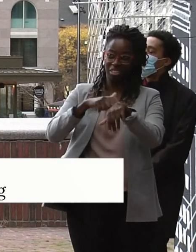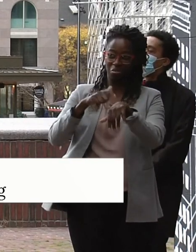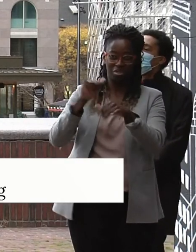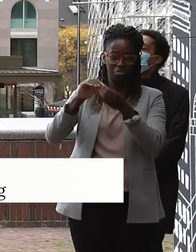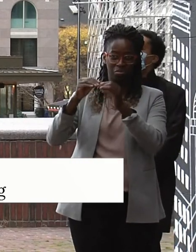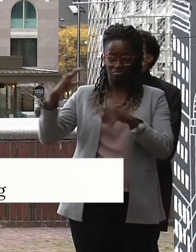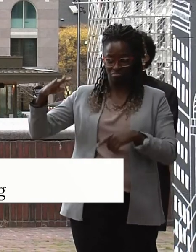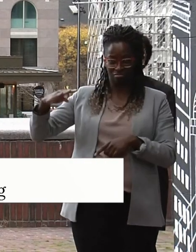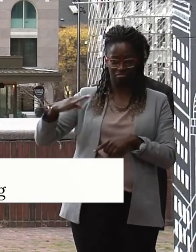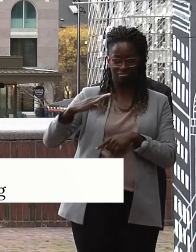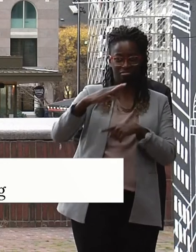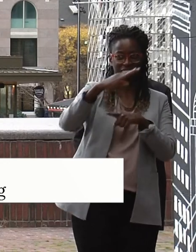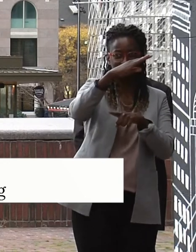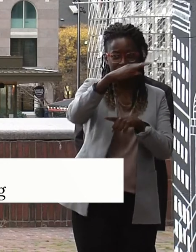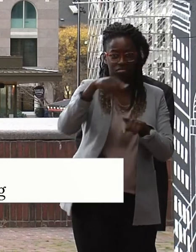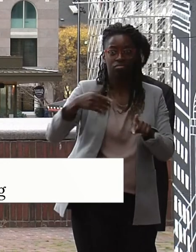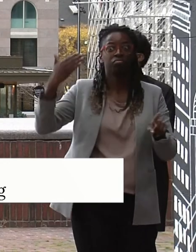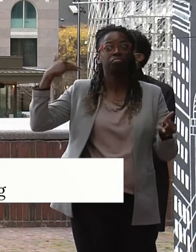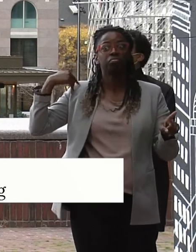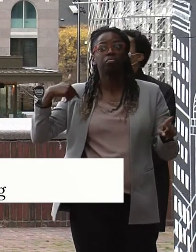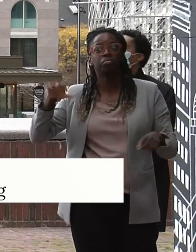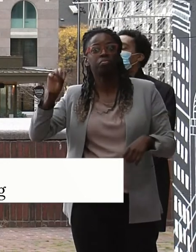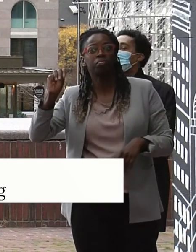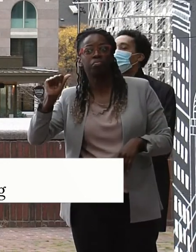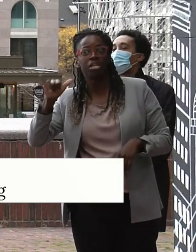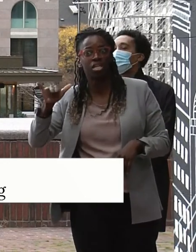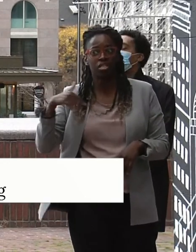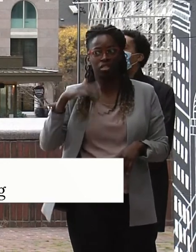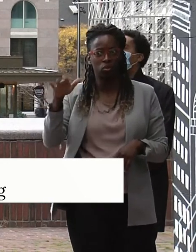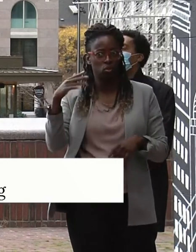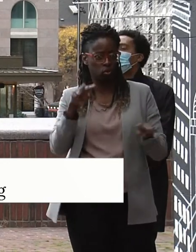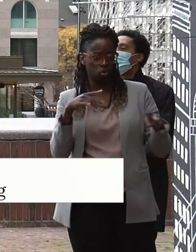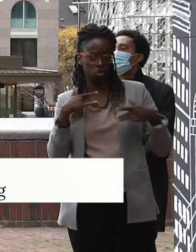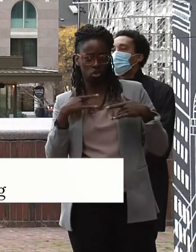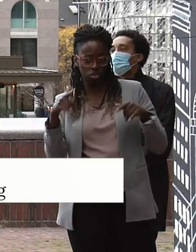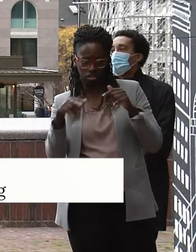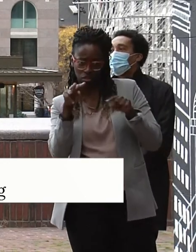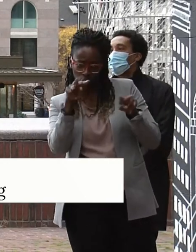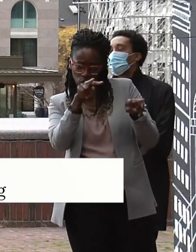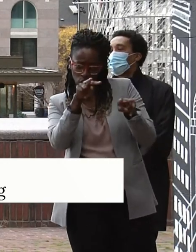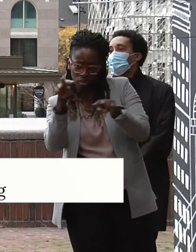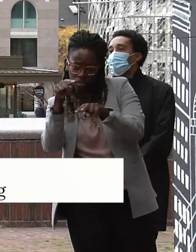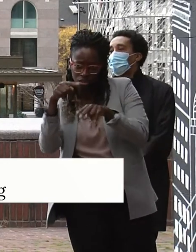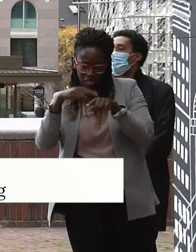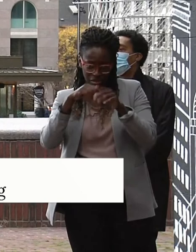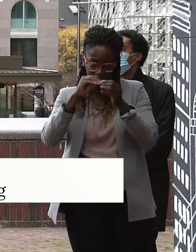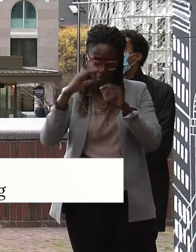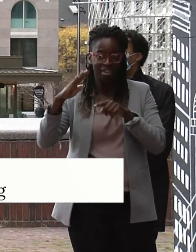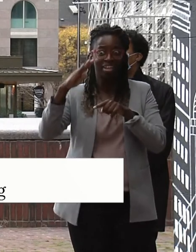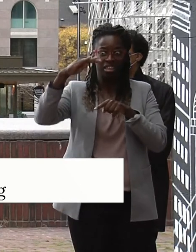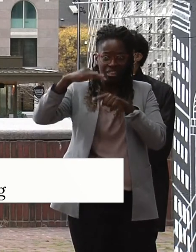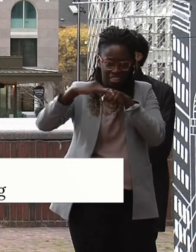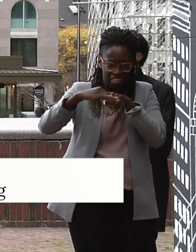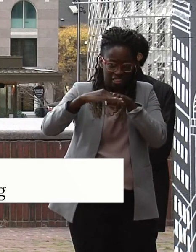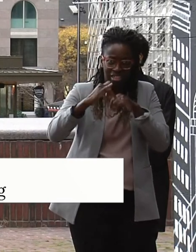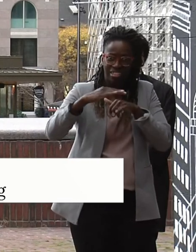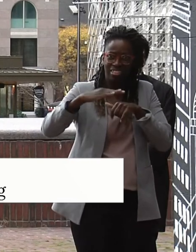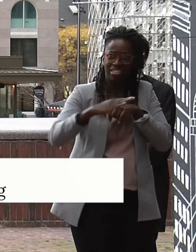right now here in Boston and Massachusetts. We need to continue to work together. We're asking people to wear face coverings while they're outside their